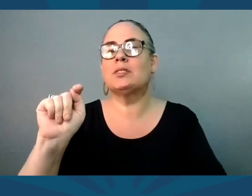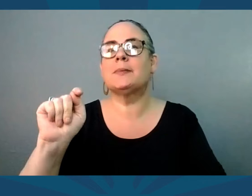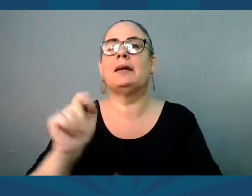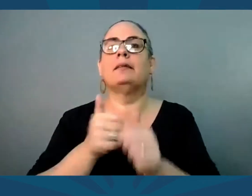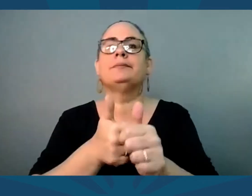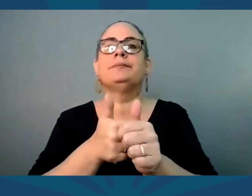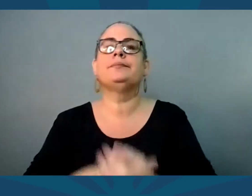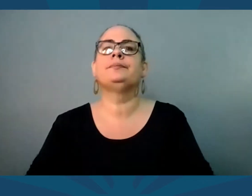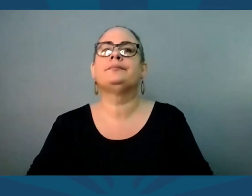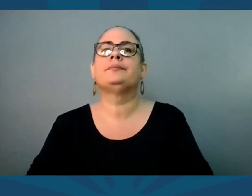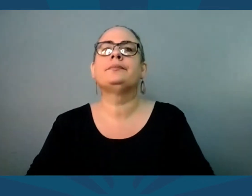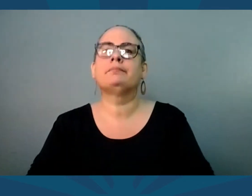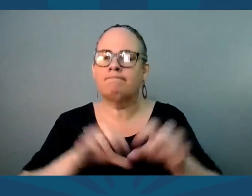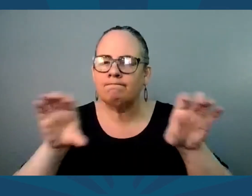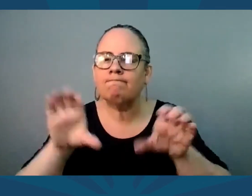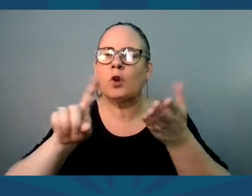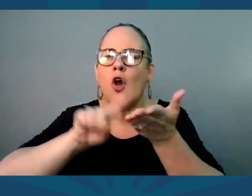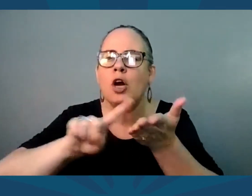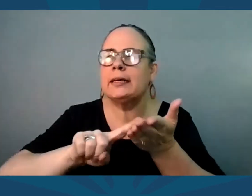Number 3, enforcement.